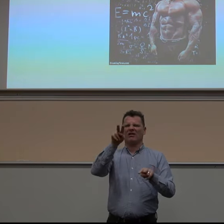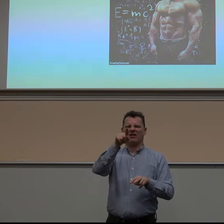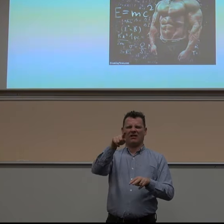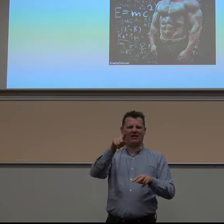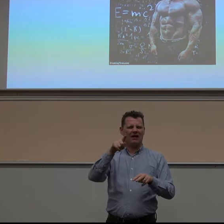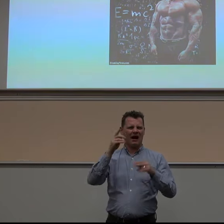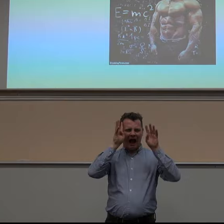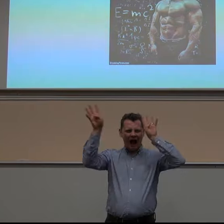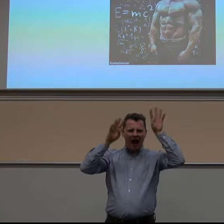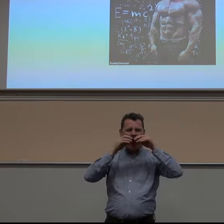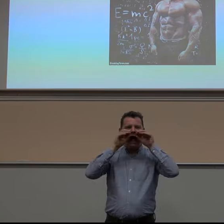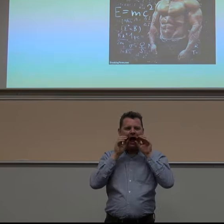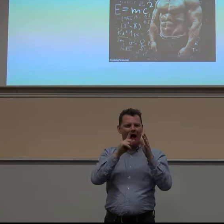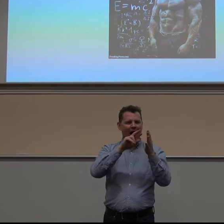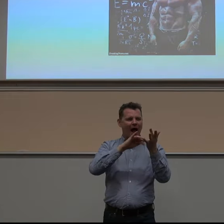Einstein.